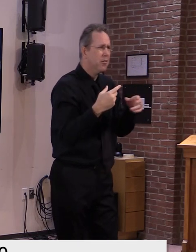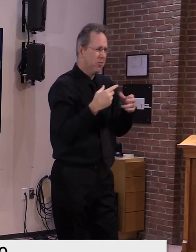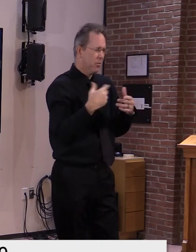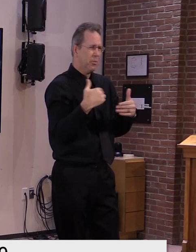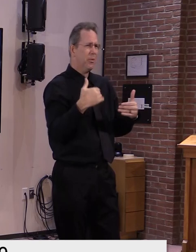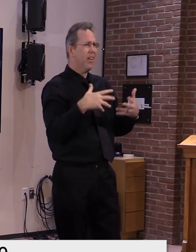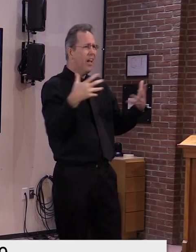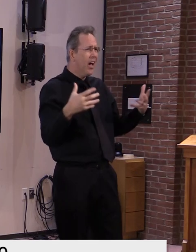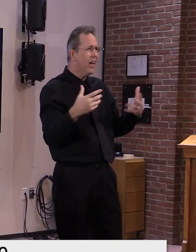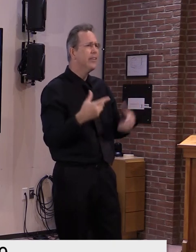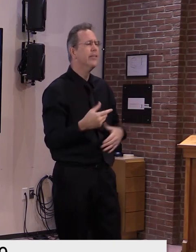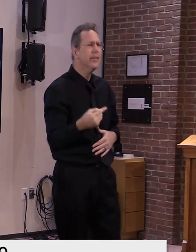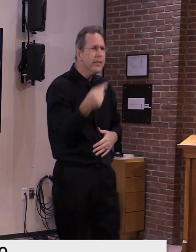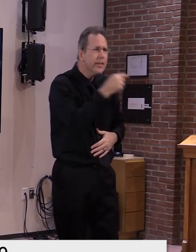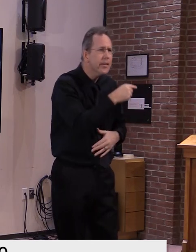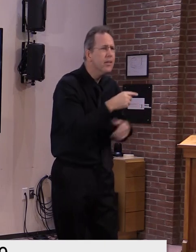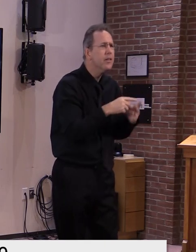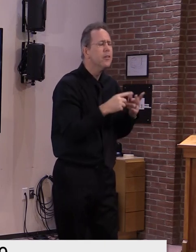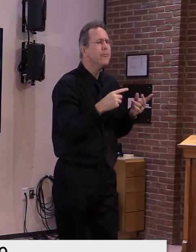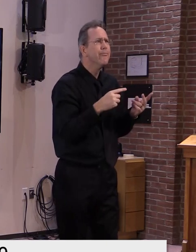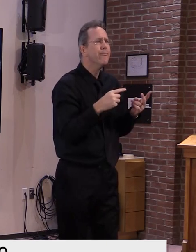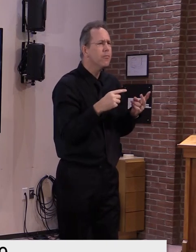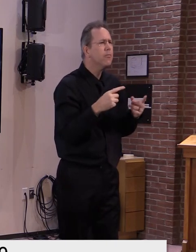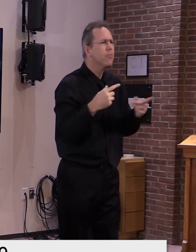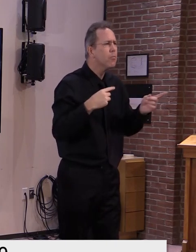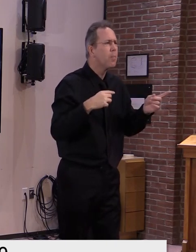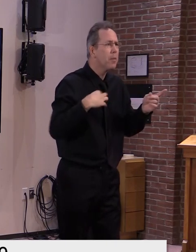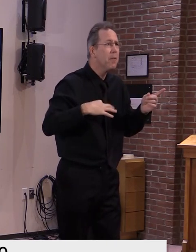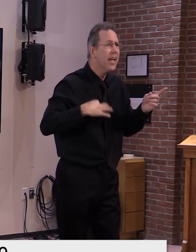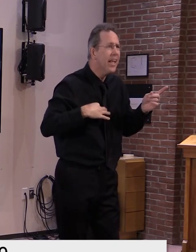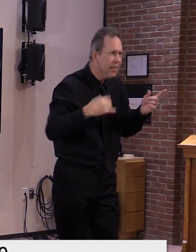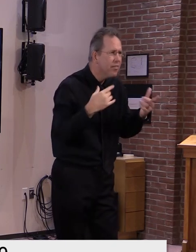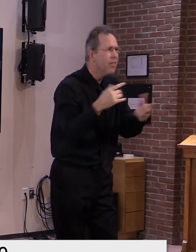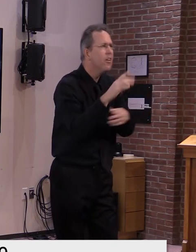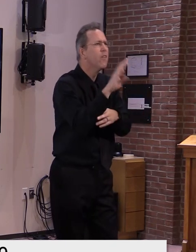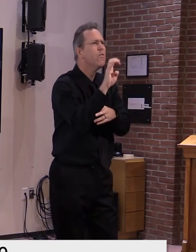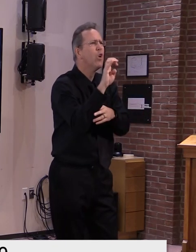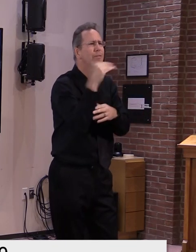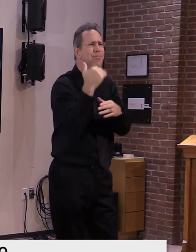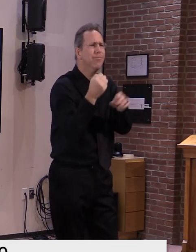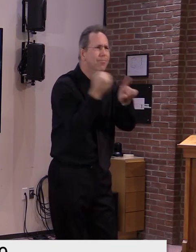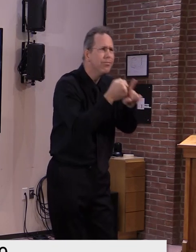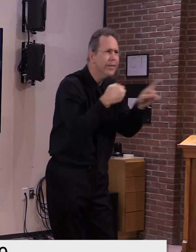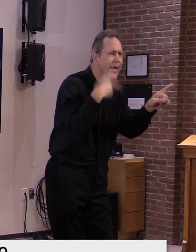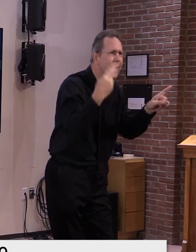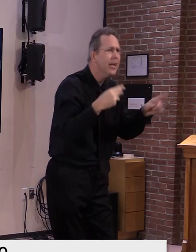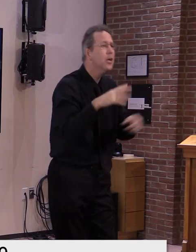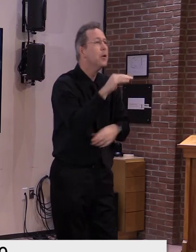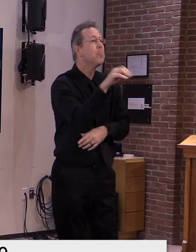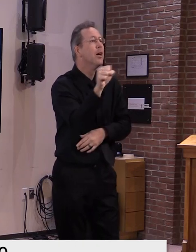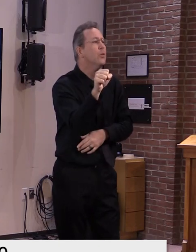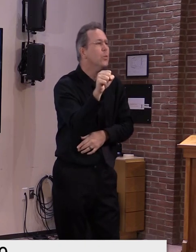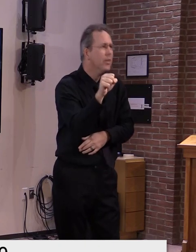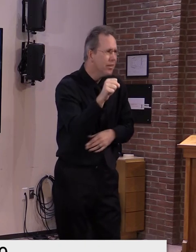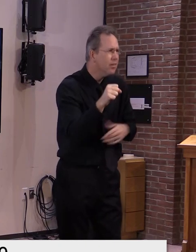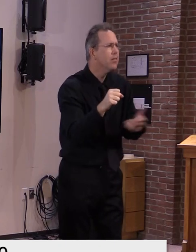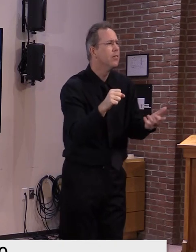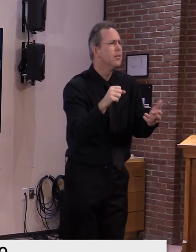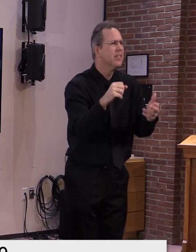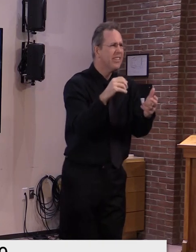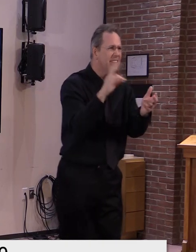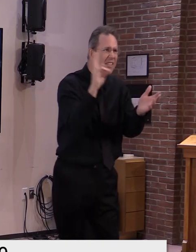record with 427, and Massachusetts has had over 7,000 cases in the last